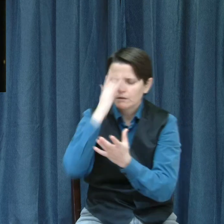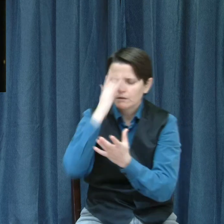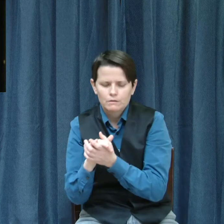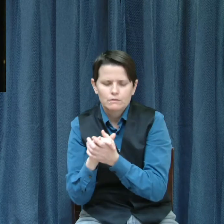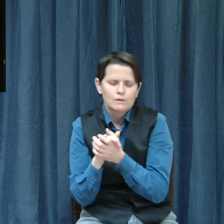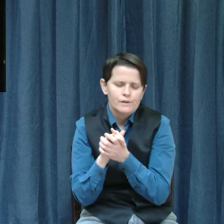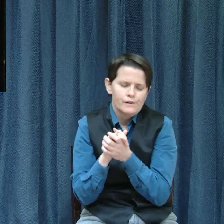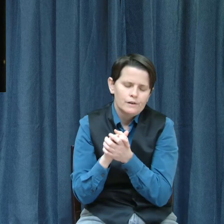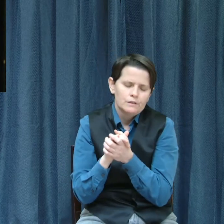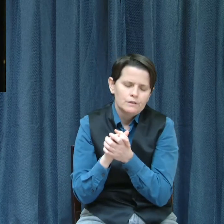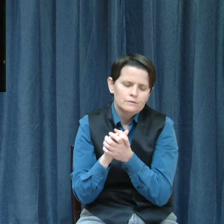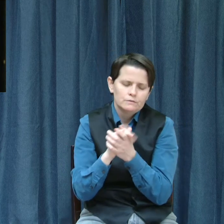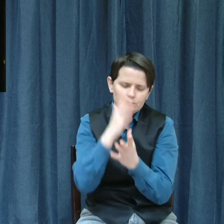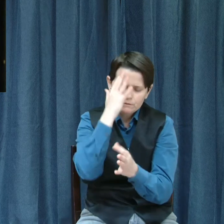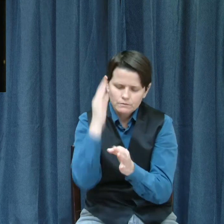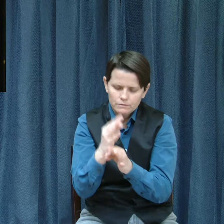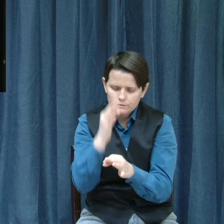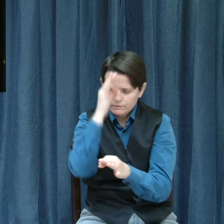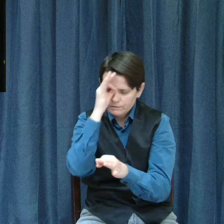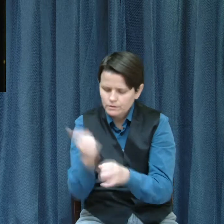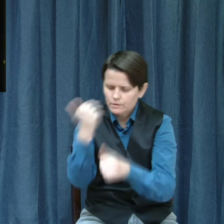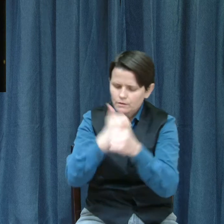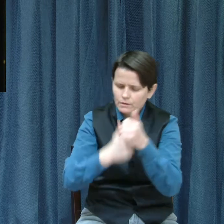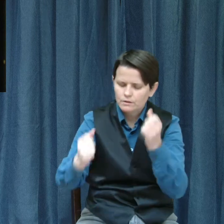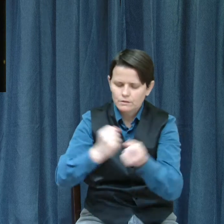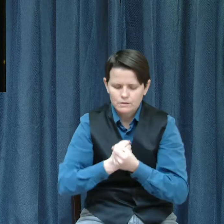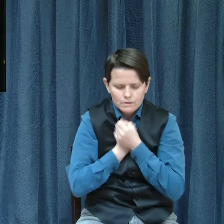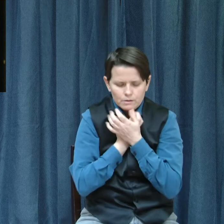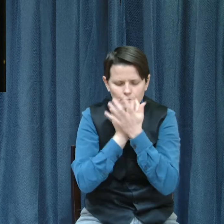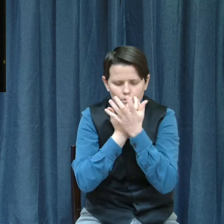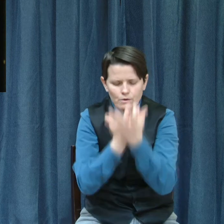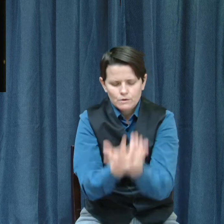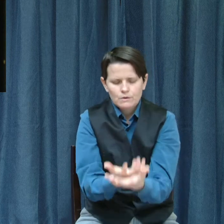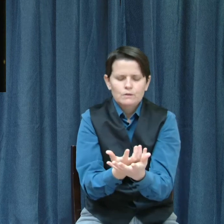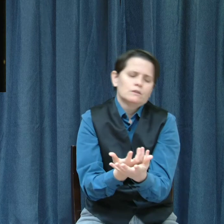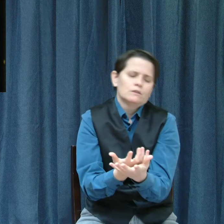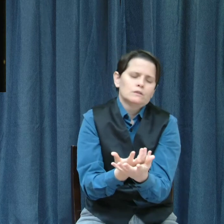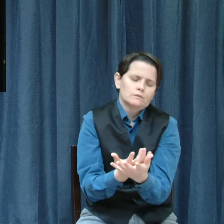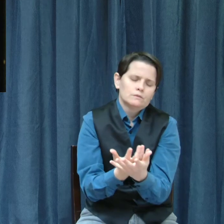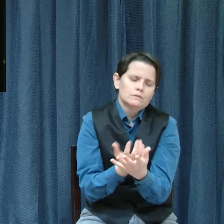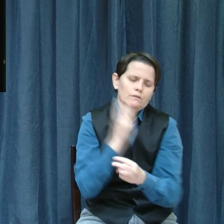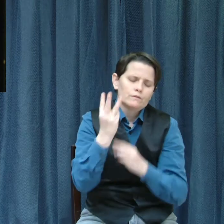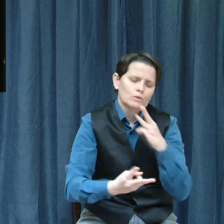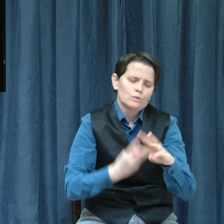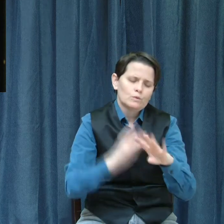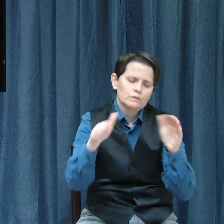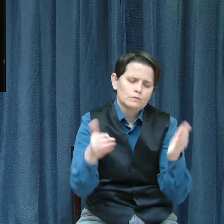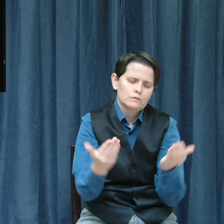unique, individualized expression of the world. And there was humankind.